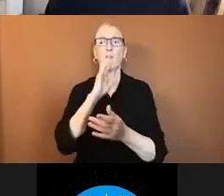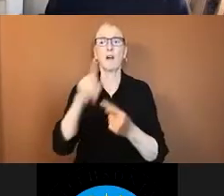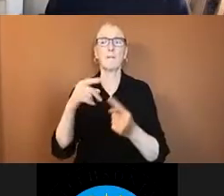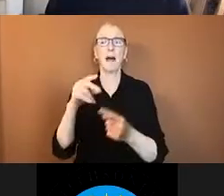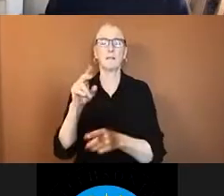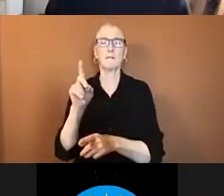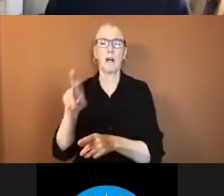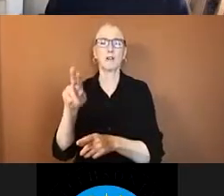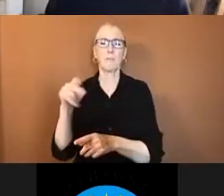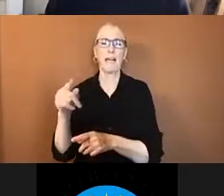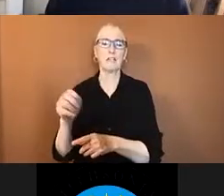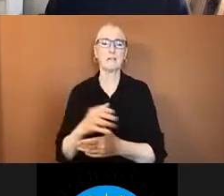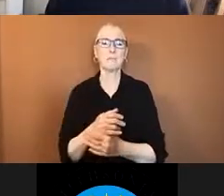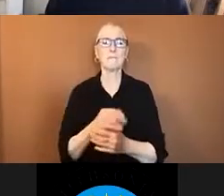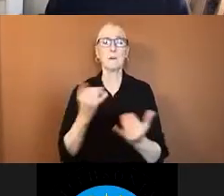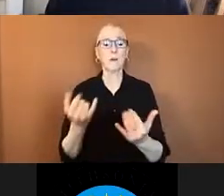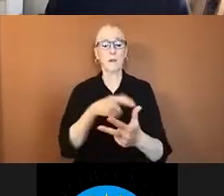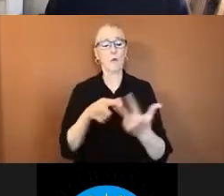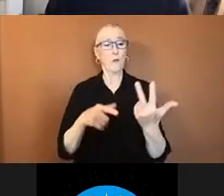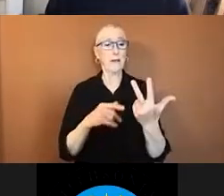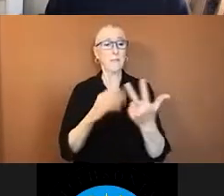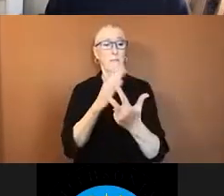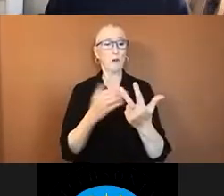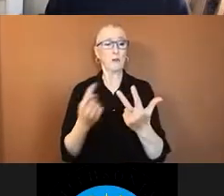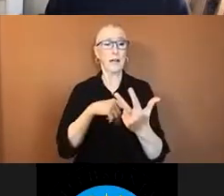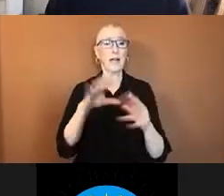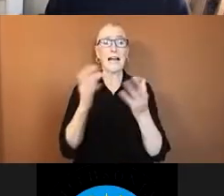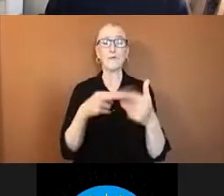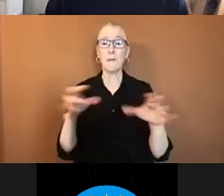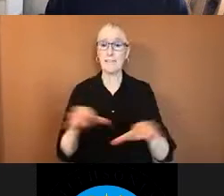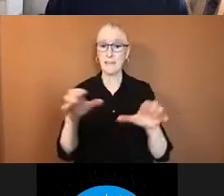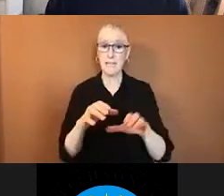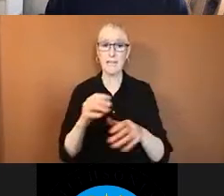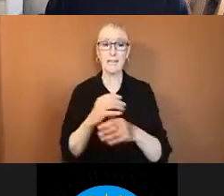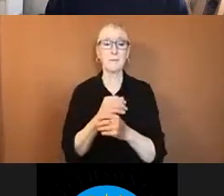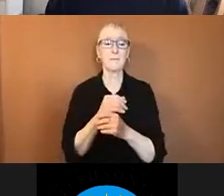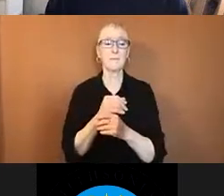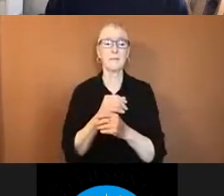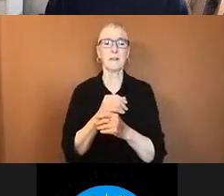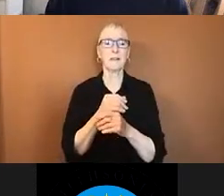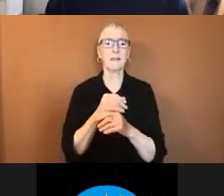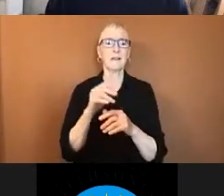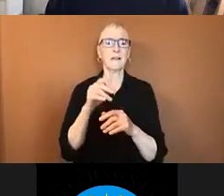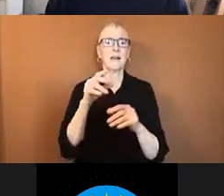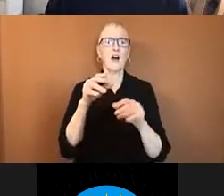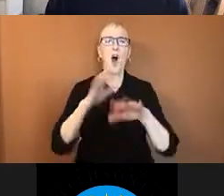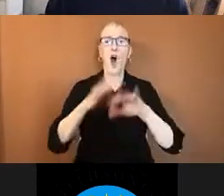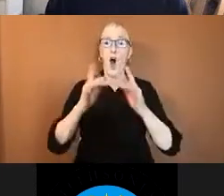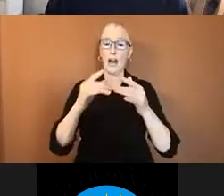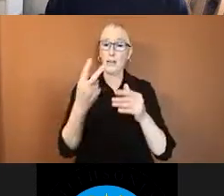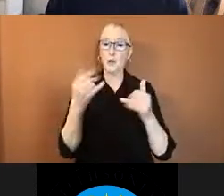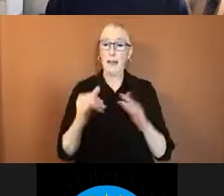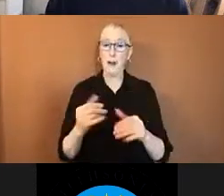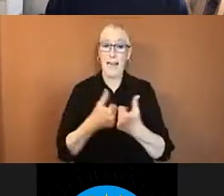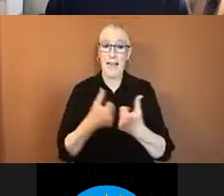So that's what we're going to go over today. These three major components: the classroom activity, it's standards aligned, an online two-player game, and